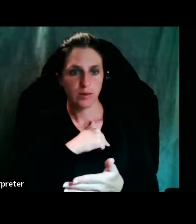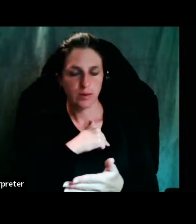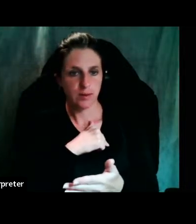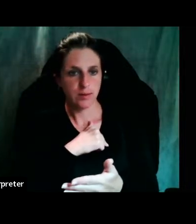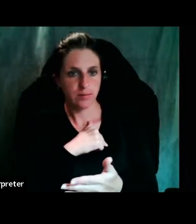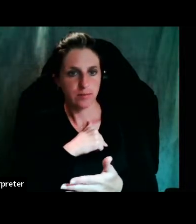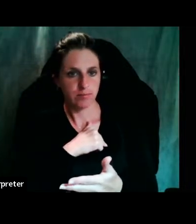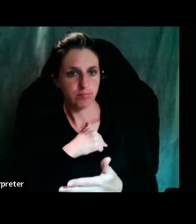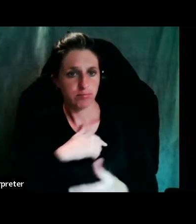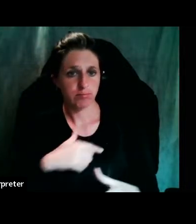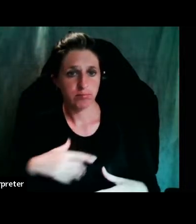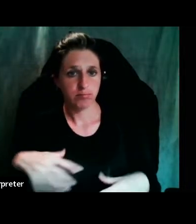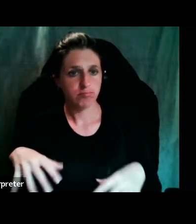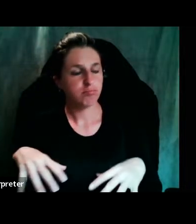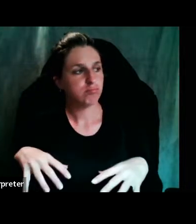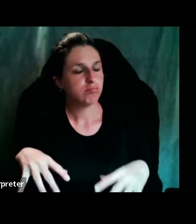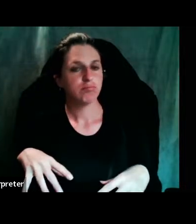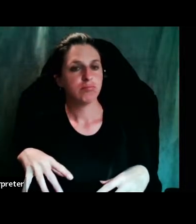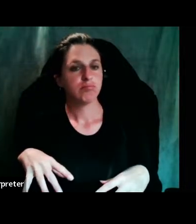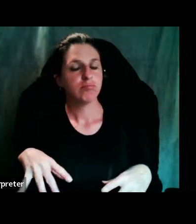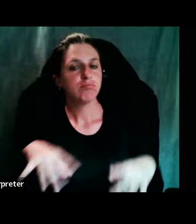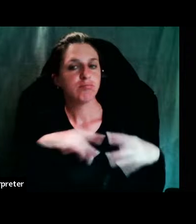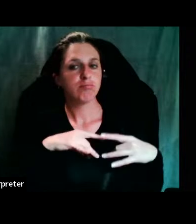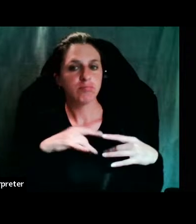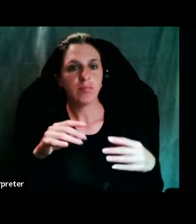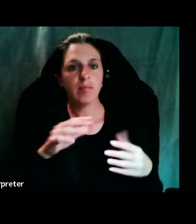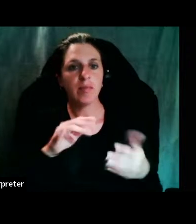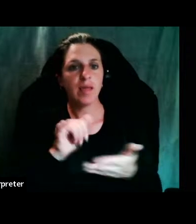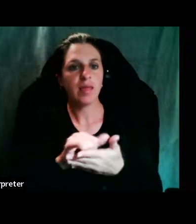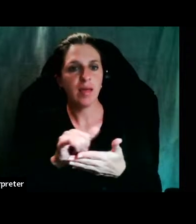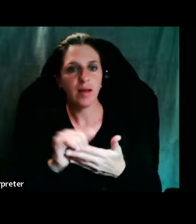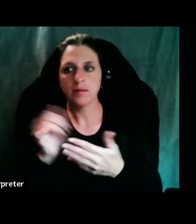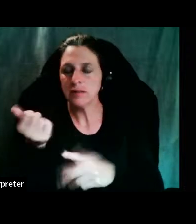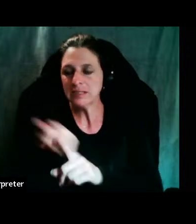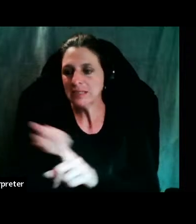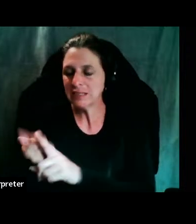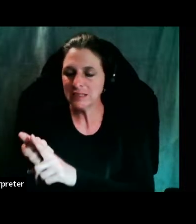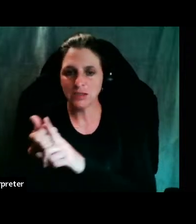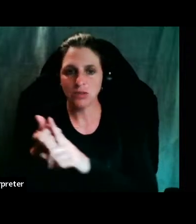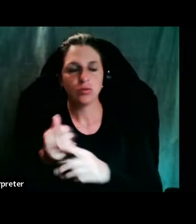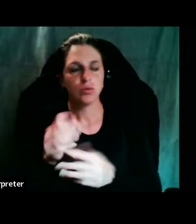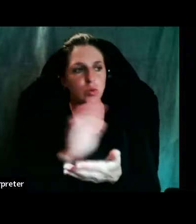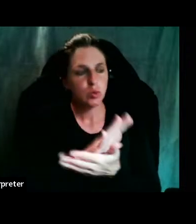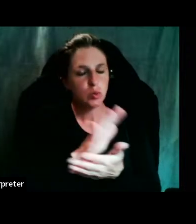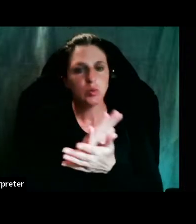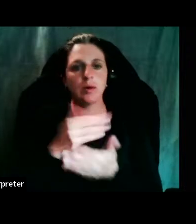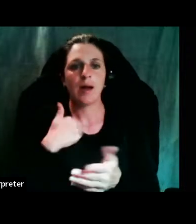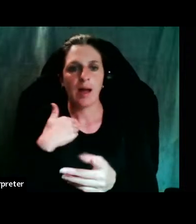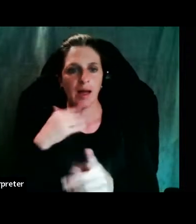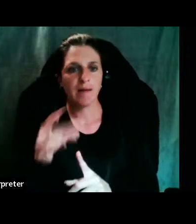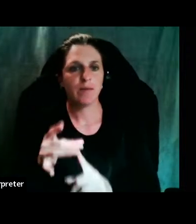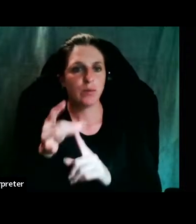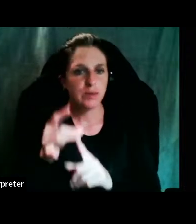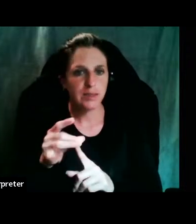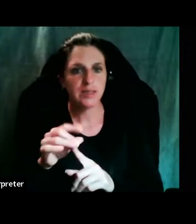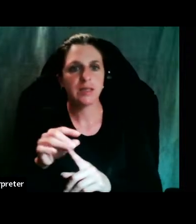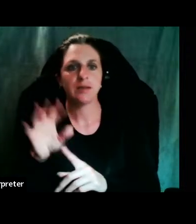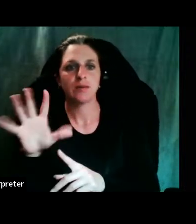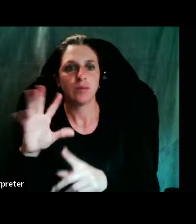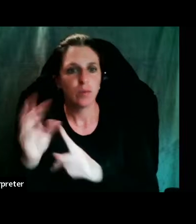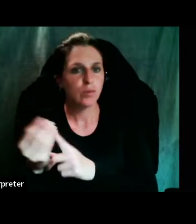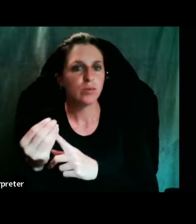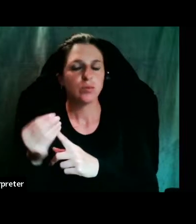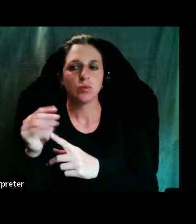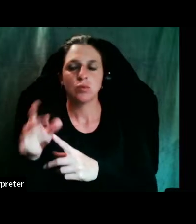of our schools have a unique personality, a unique culture and community in the way they do things. Not one high school